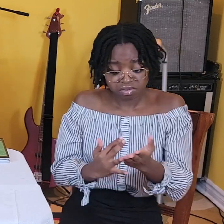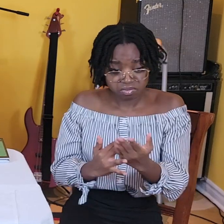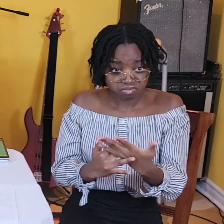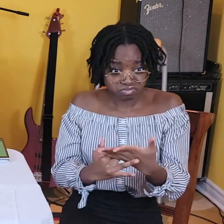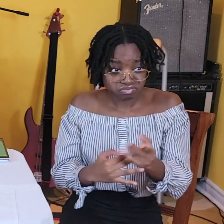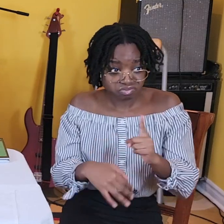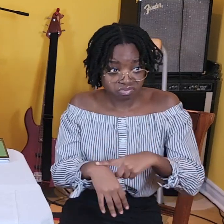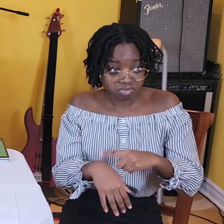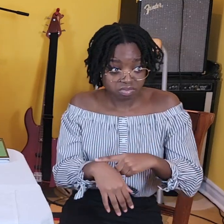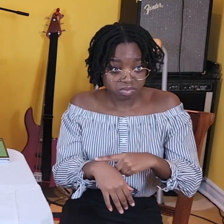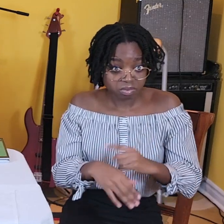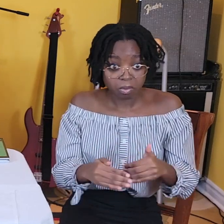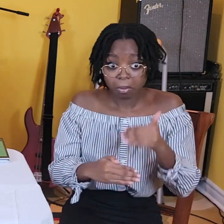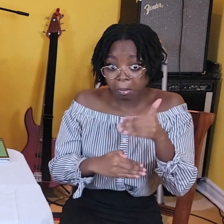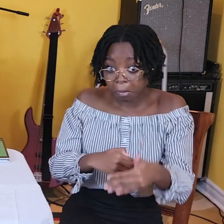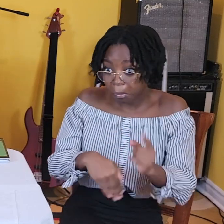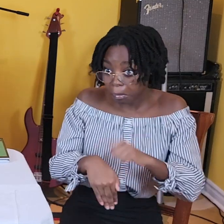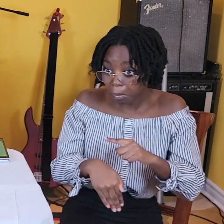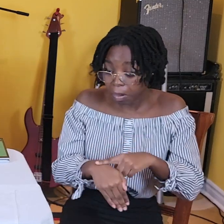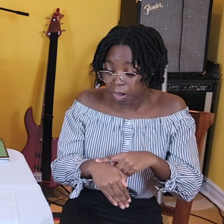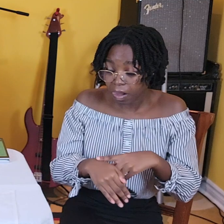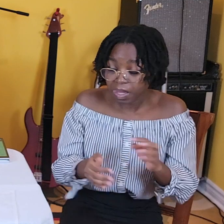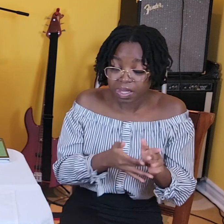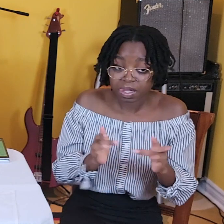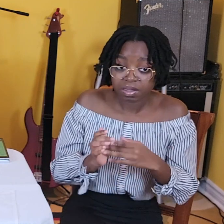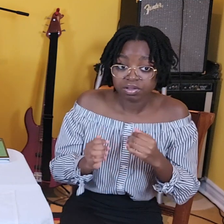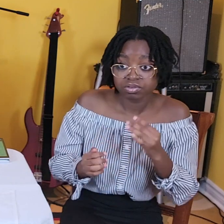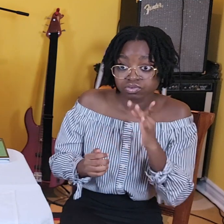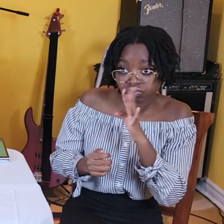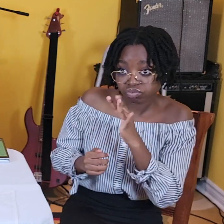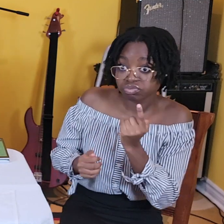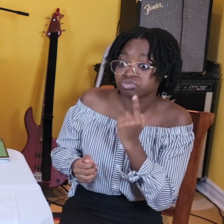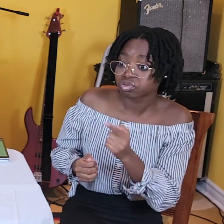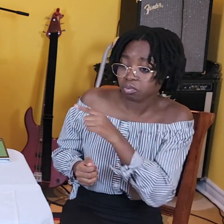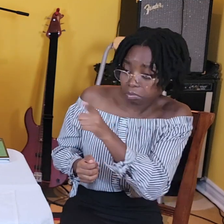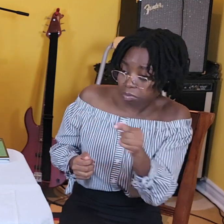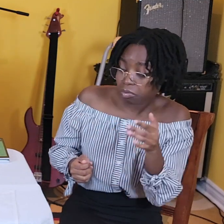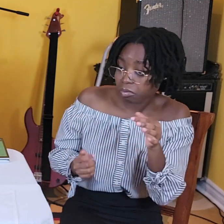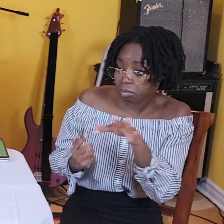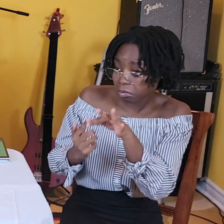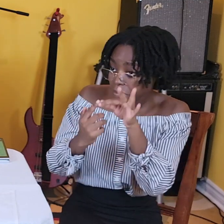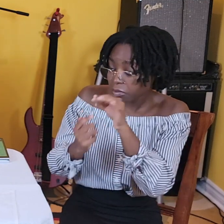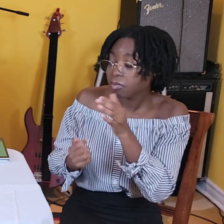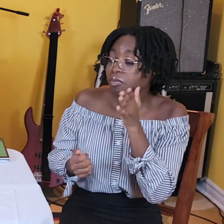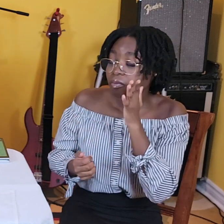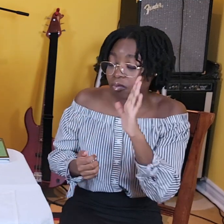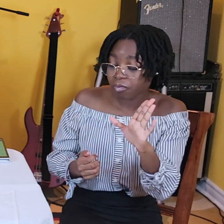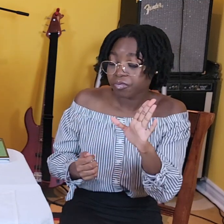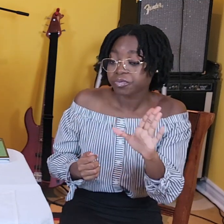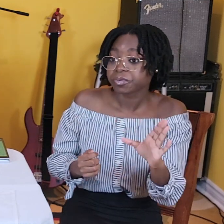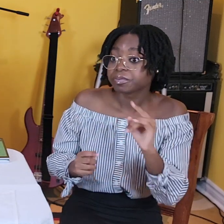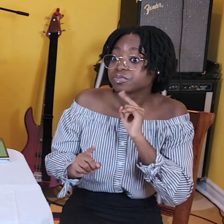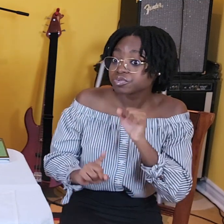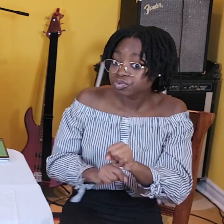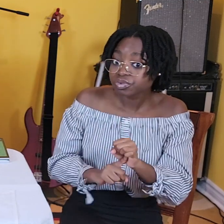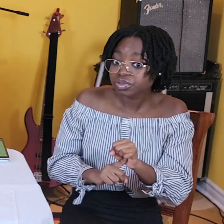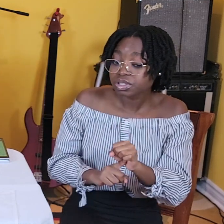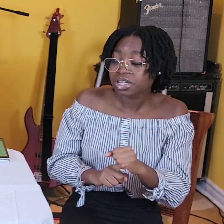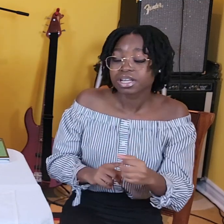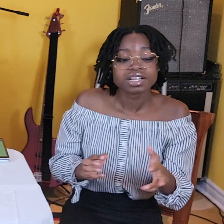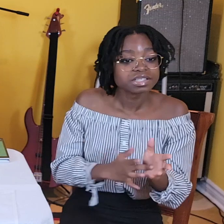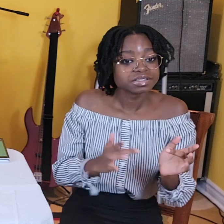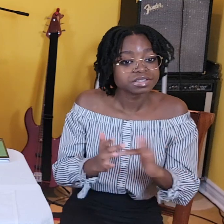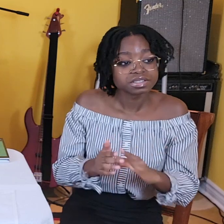to the disciples and said one of them is going to betray him, that is when he instituted what we call the Lord's Supper, or what we